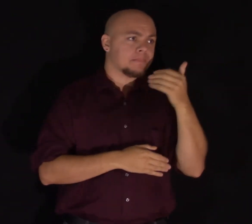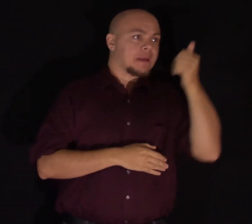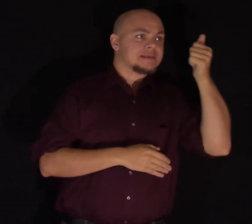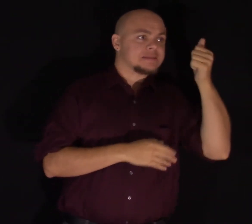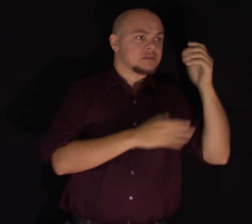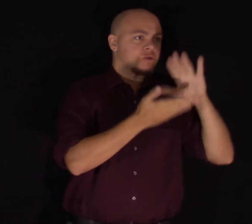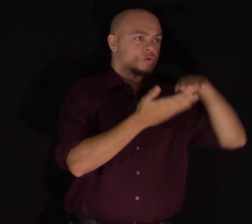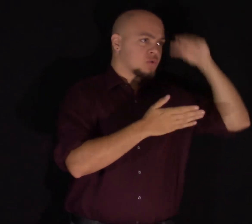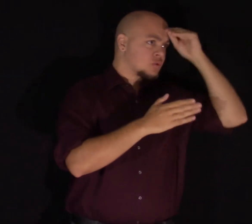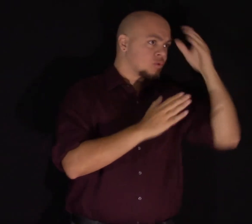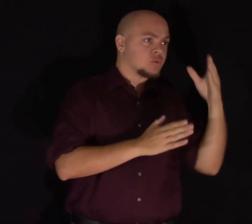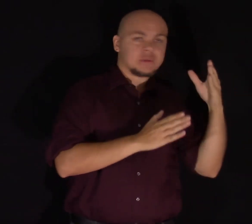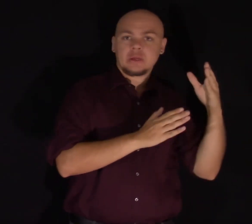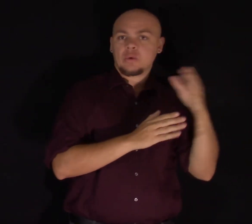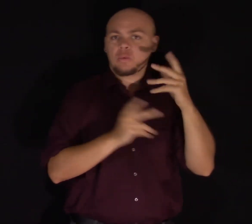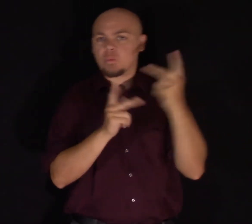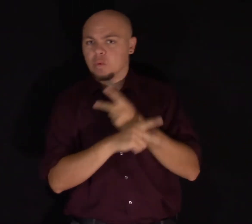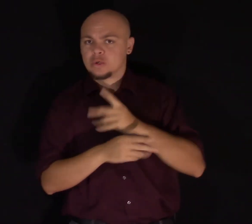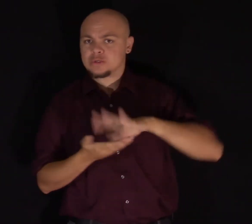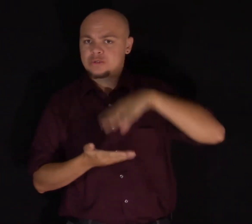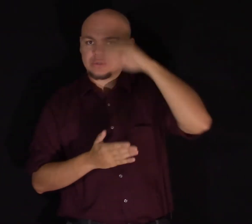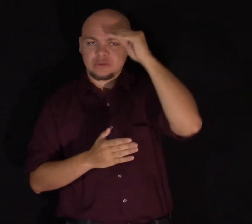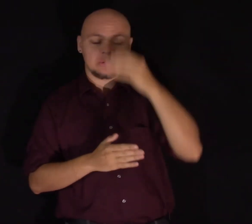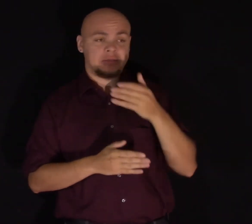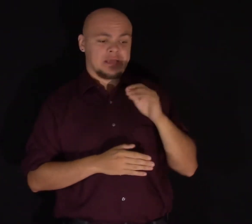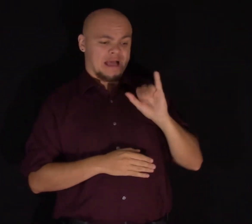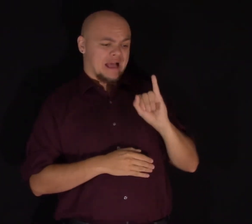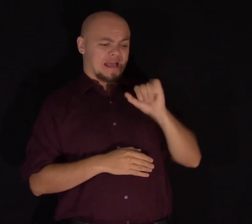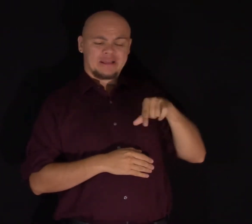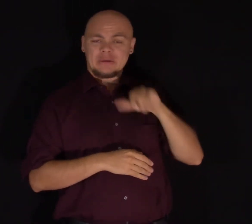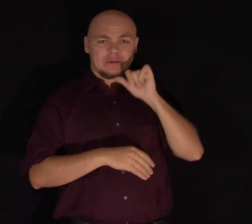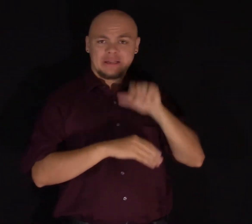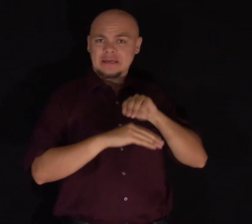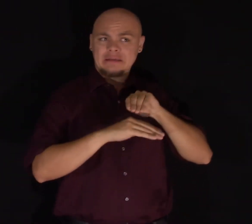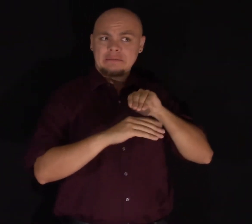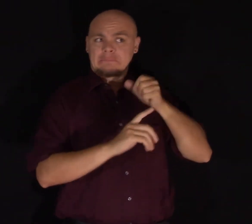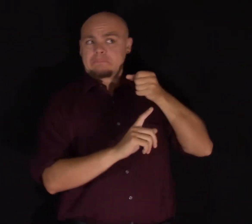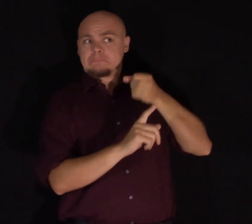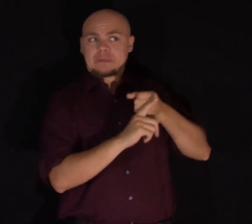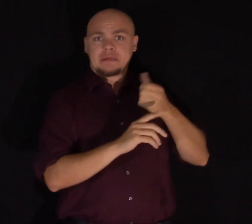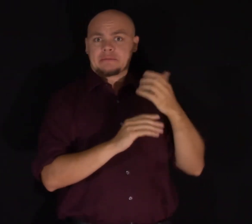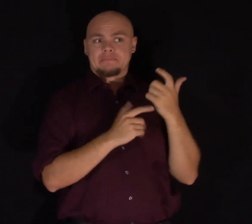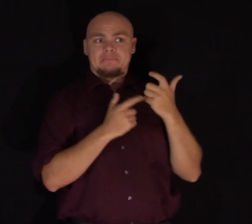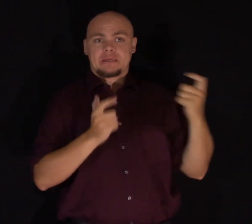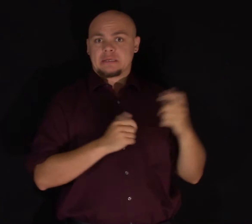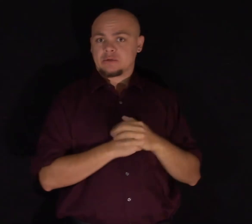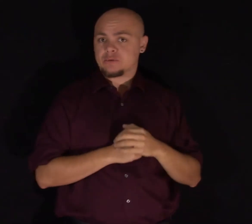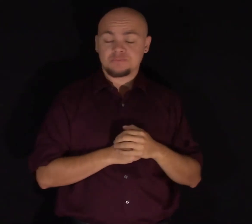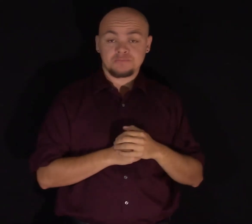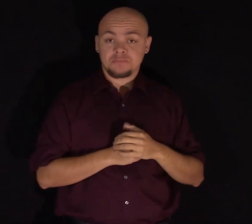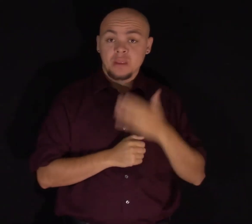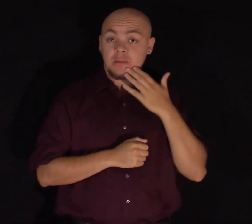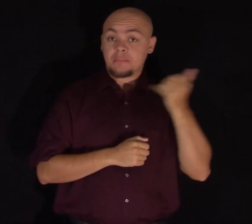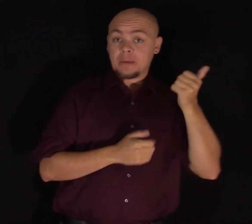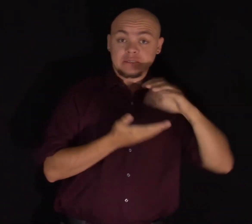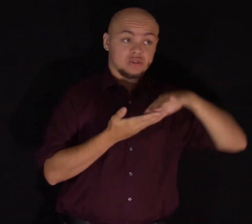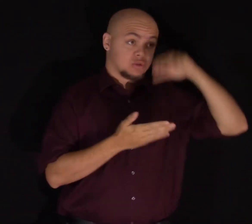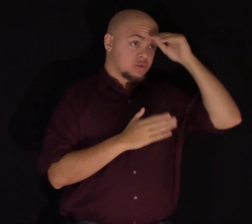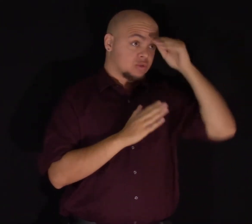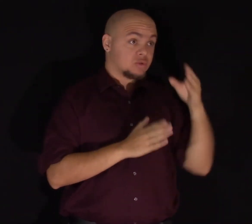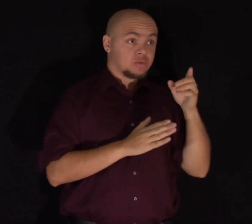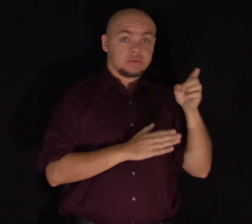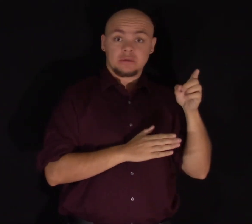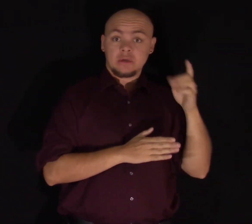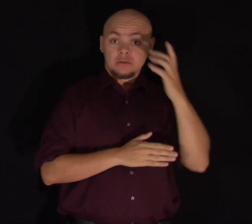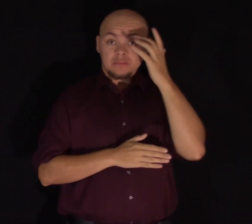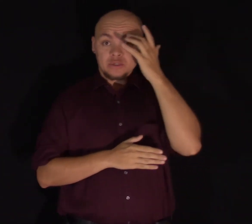worst students. Some of my strongest performers did not have stratospheric IQ scores. Some of my smartest